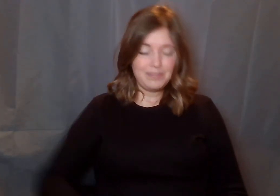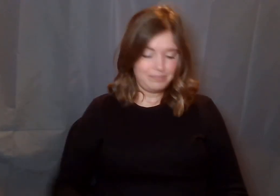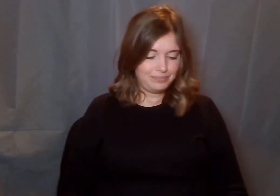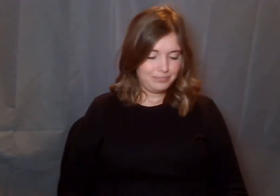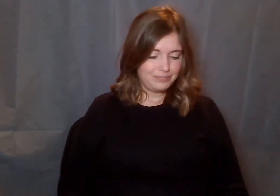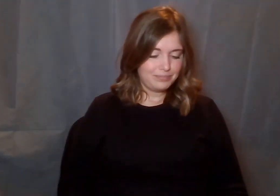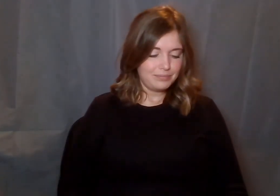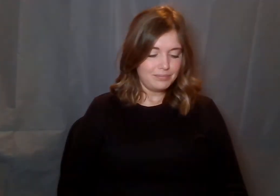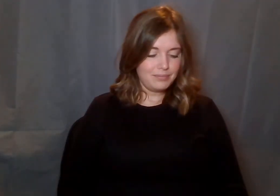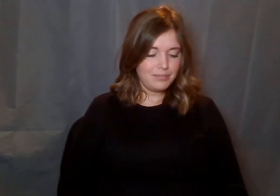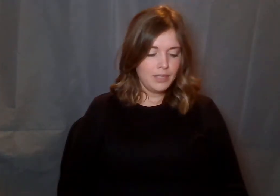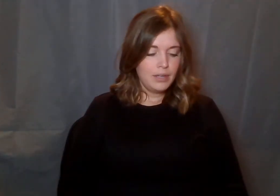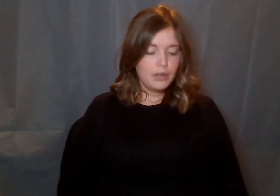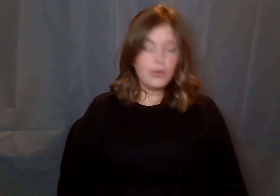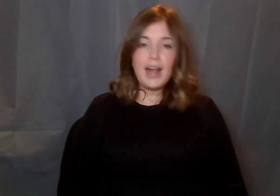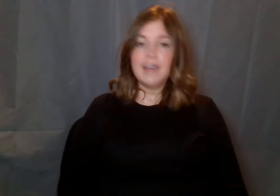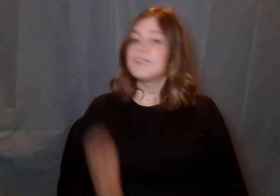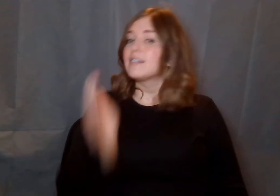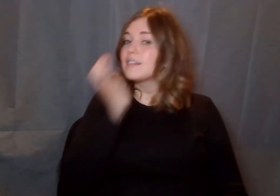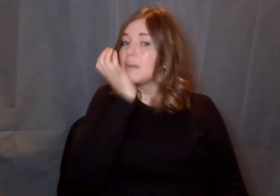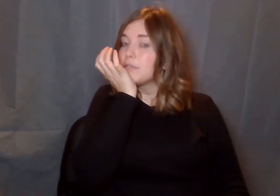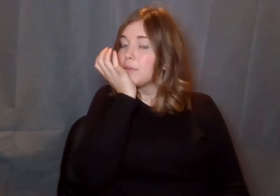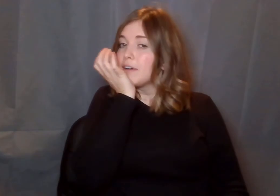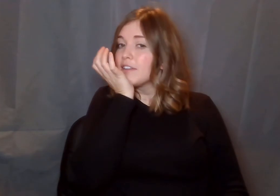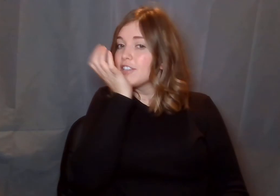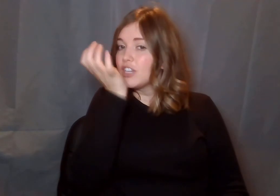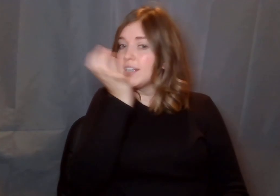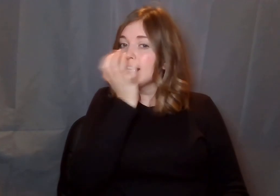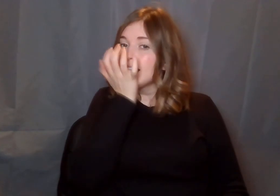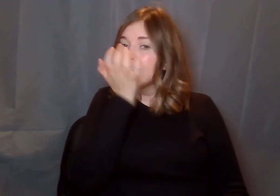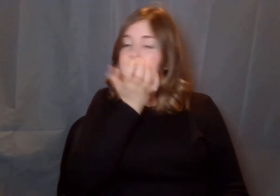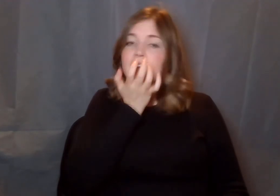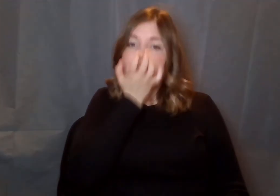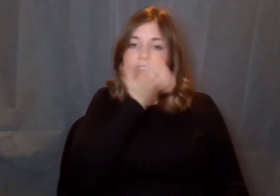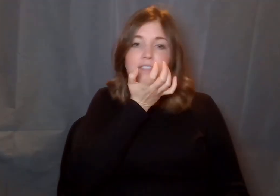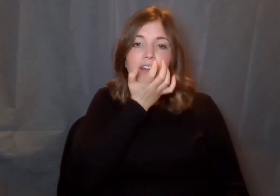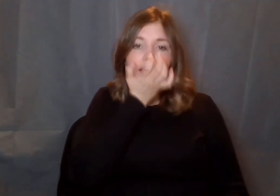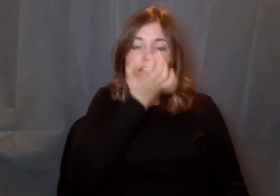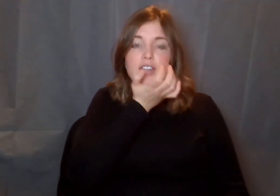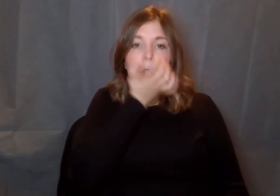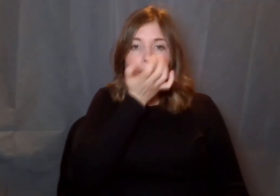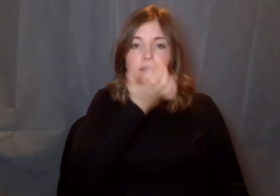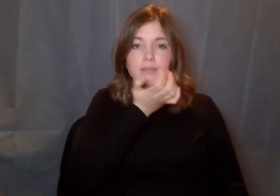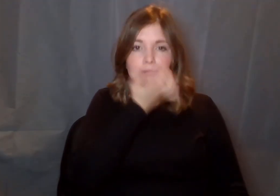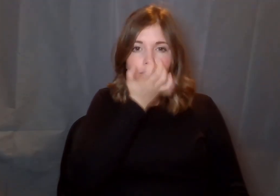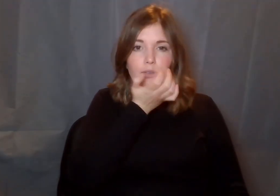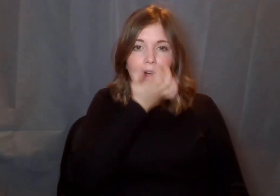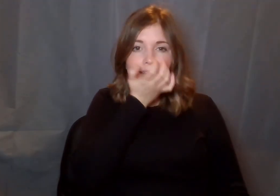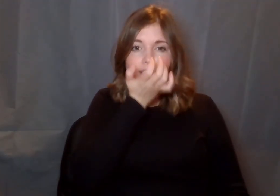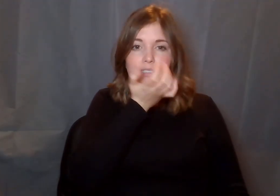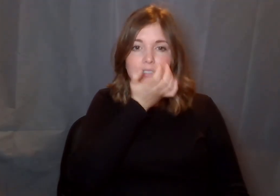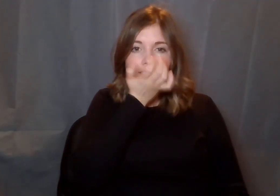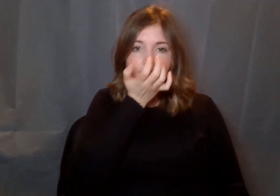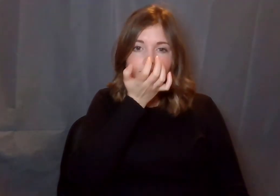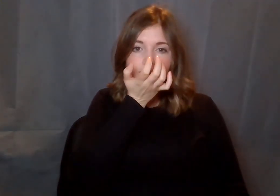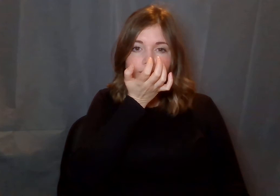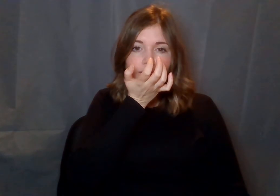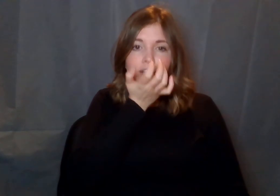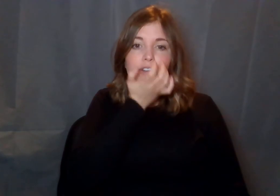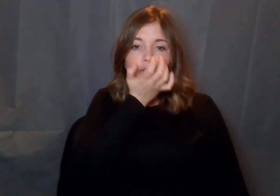house. Grass comes from under the chin, the 5 shape grass. Grass.